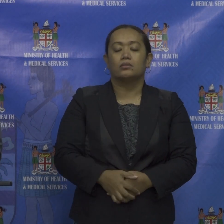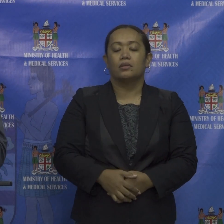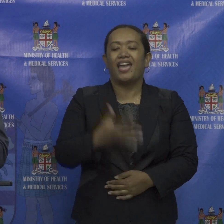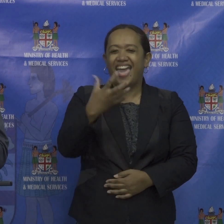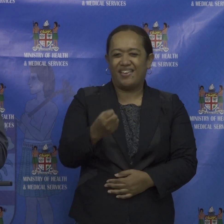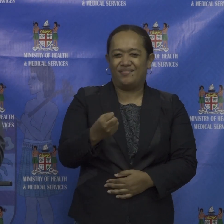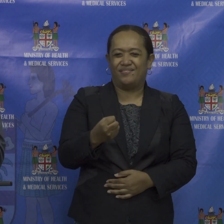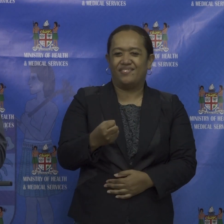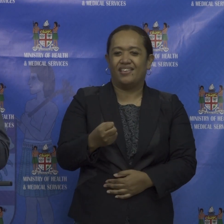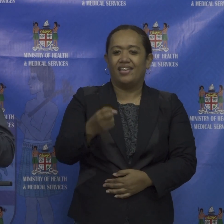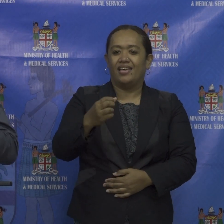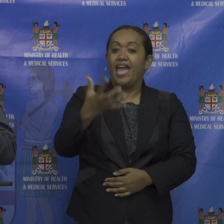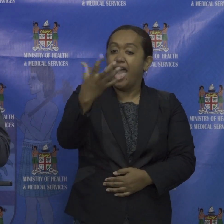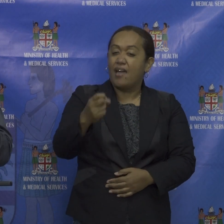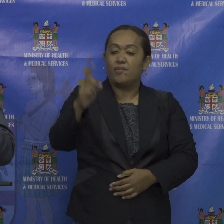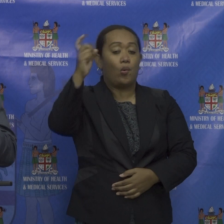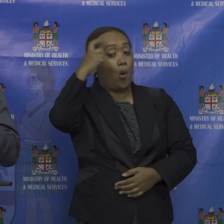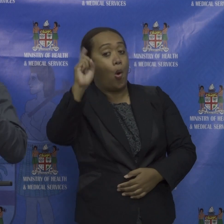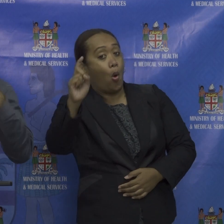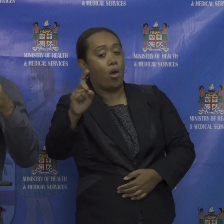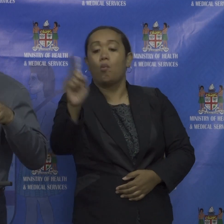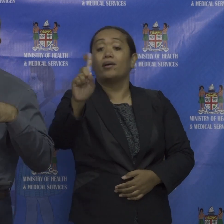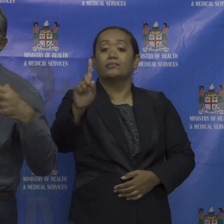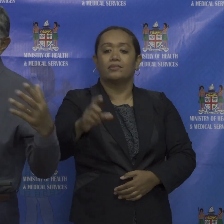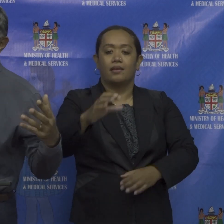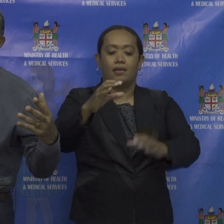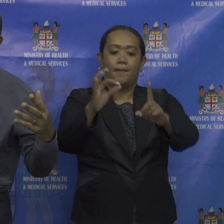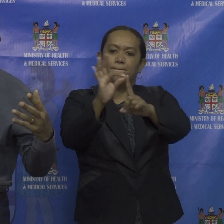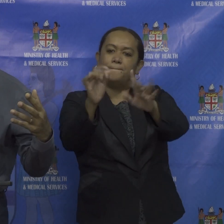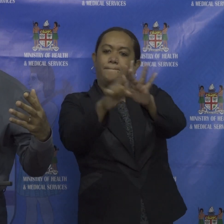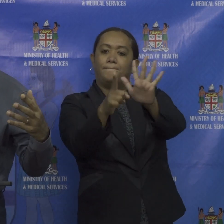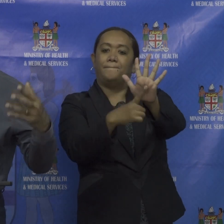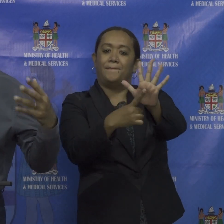setting up of a number of pillars that will be gradually activated as we escalate.